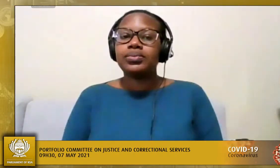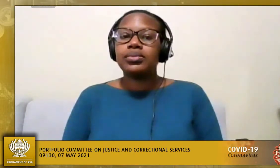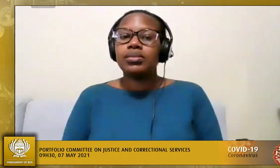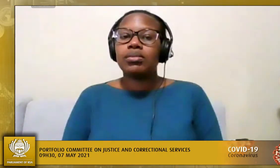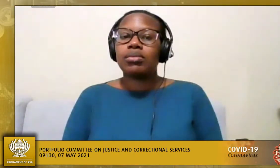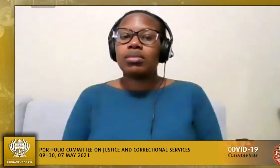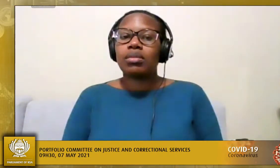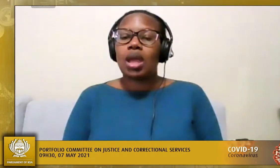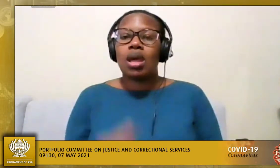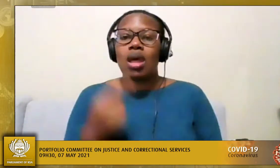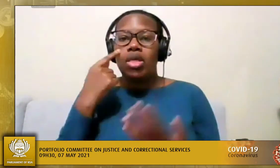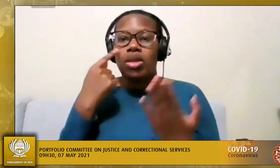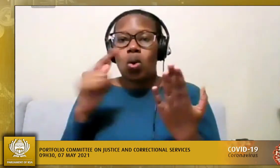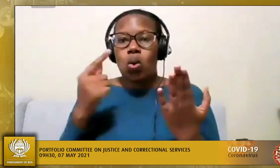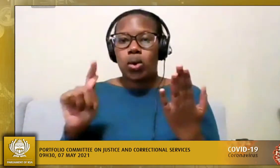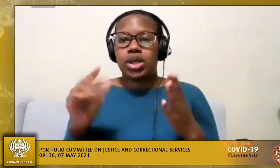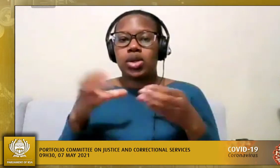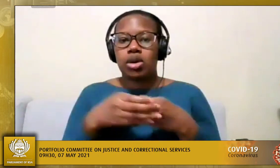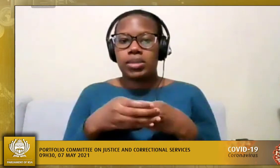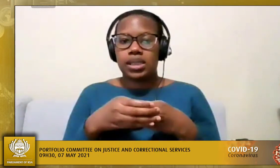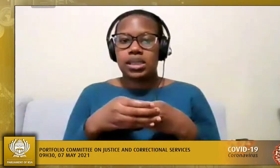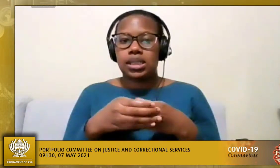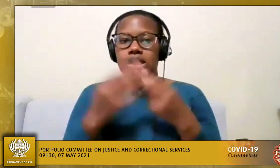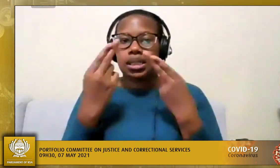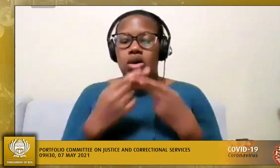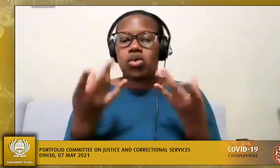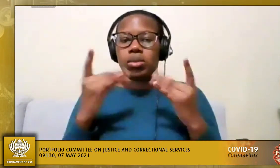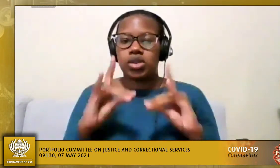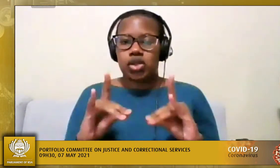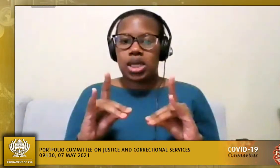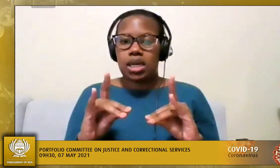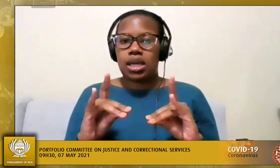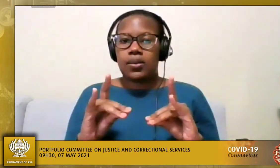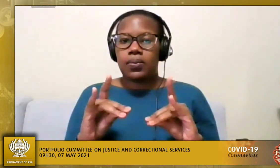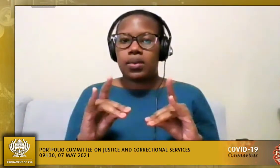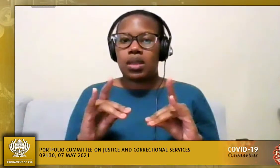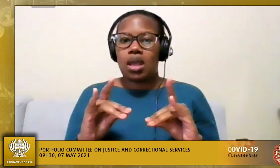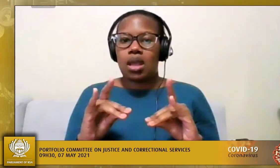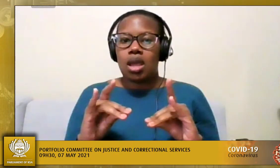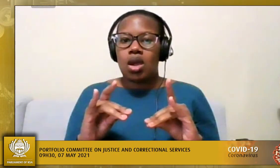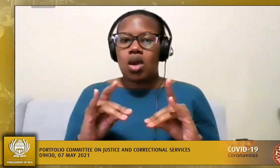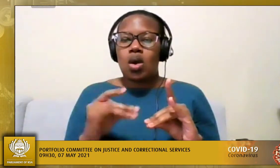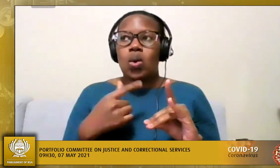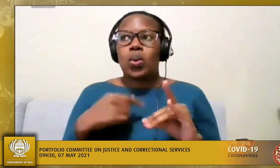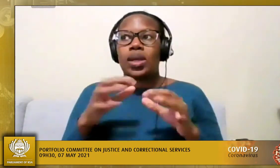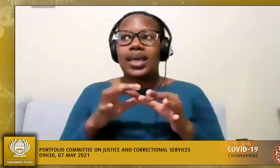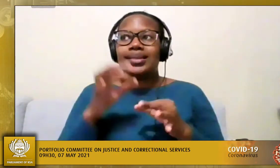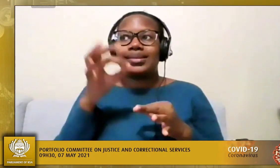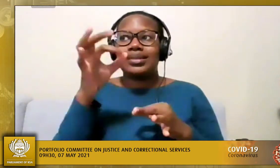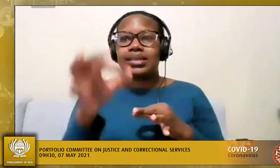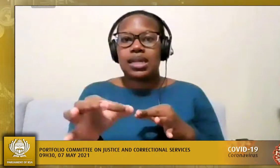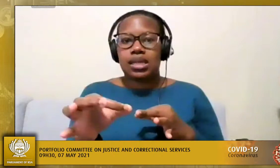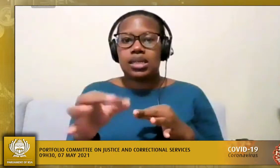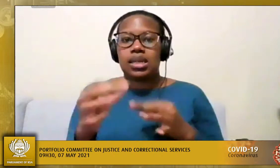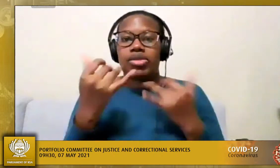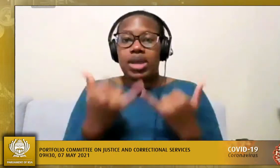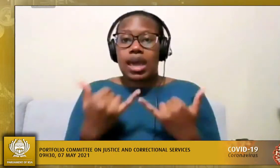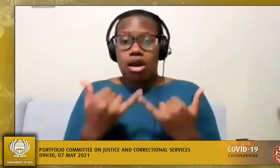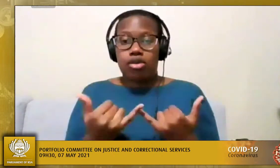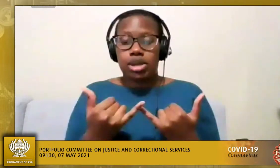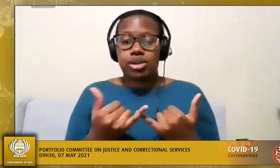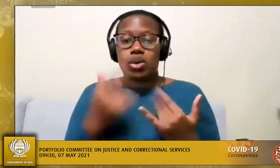the audit committee a honorable chair we we have extended the current committee